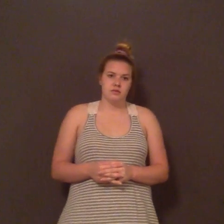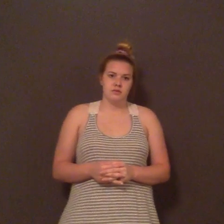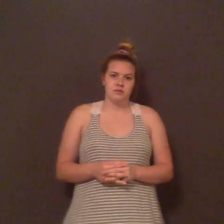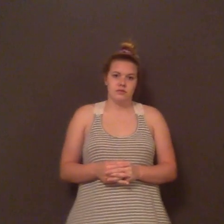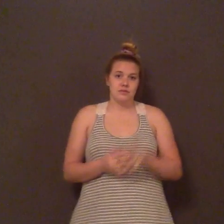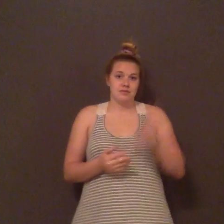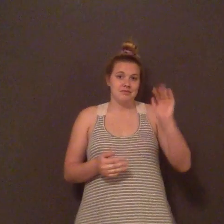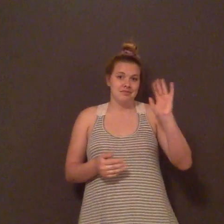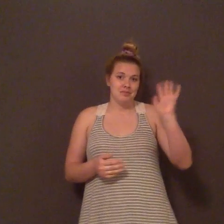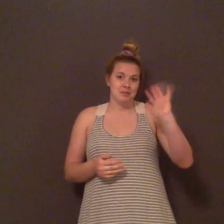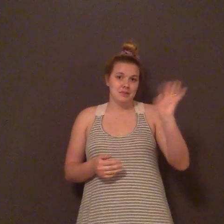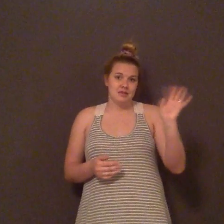Bye.